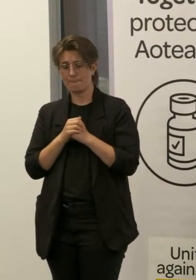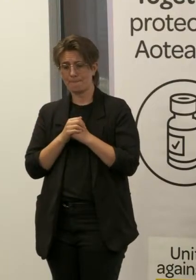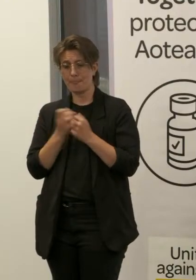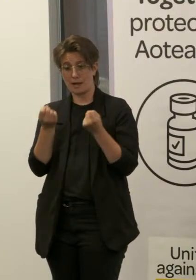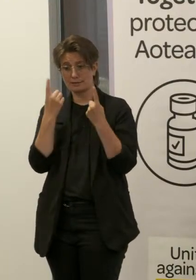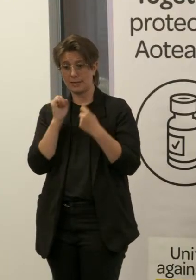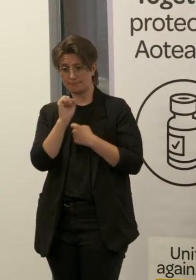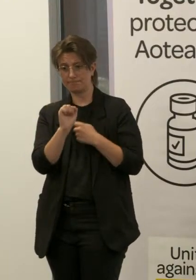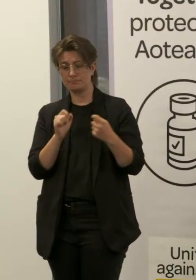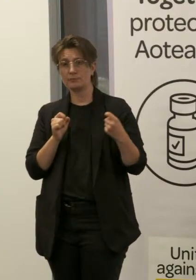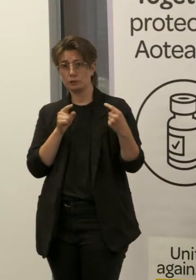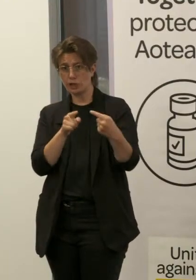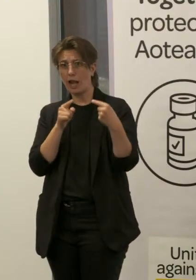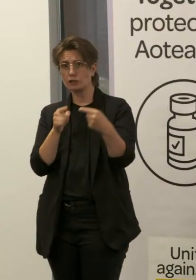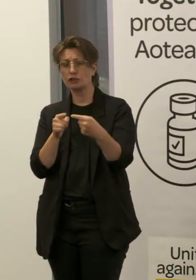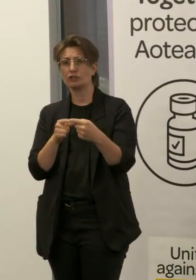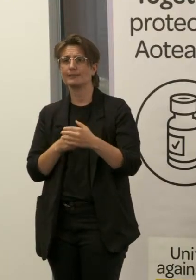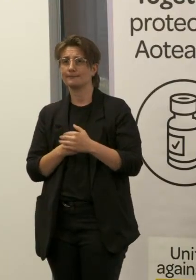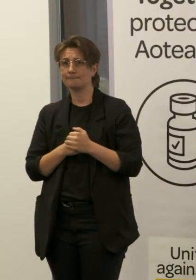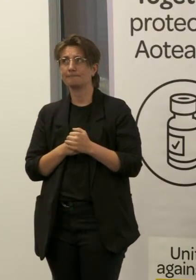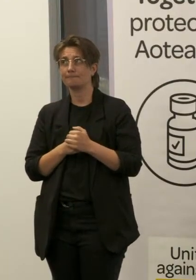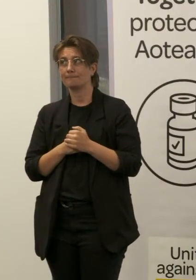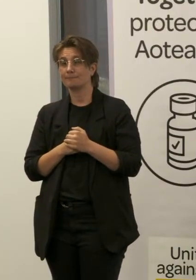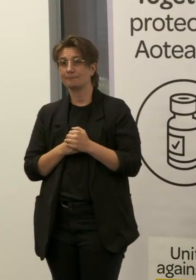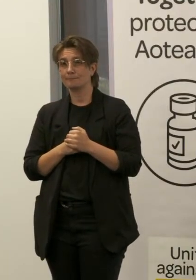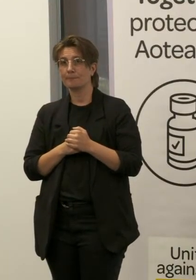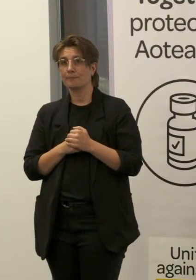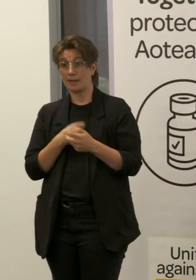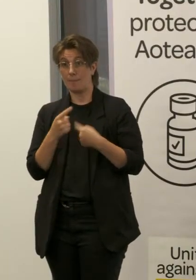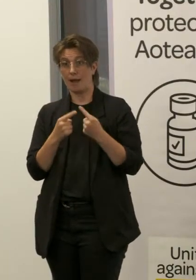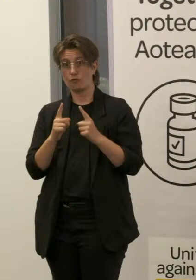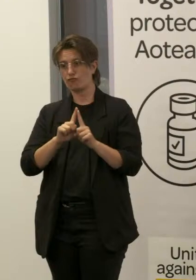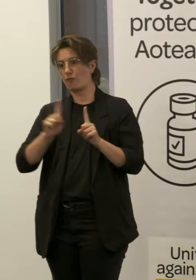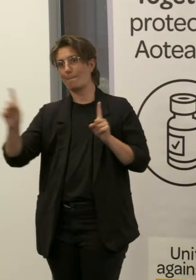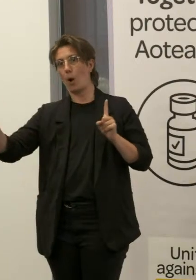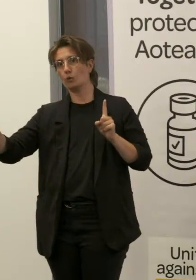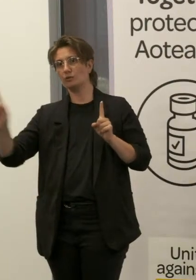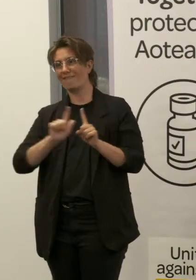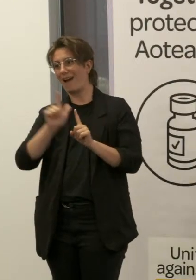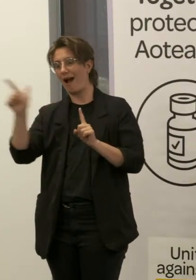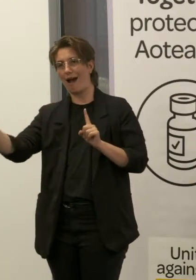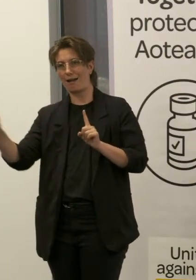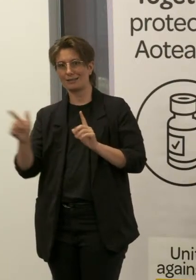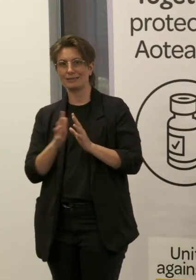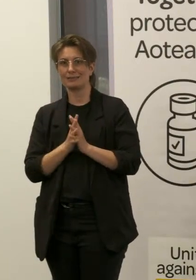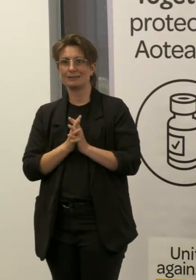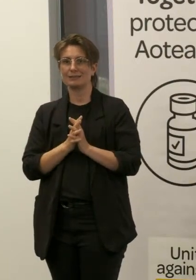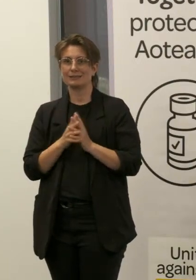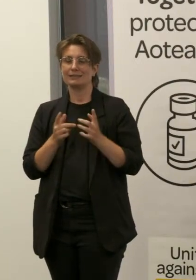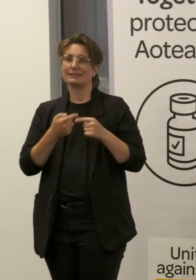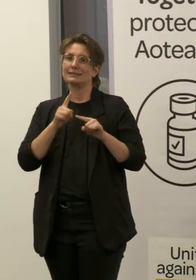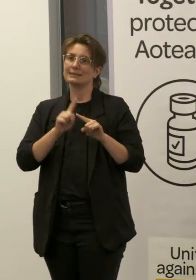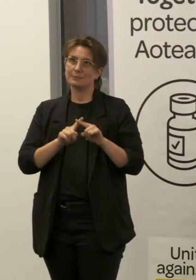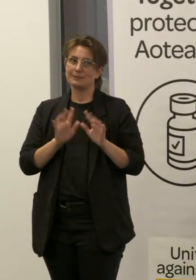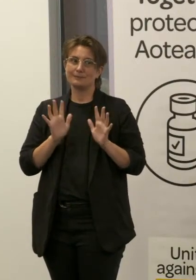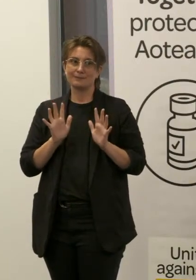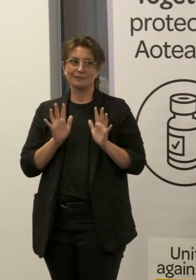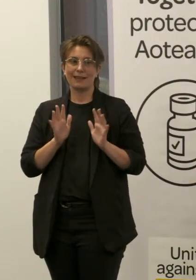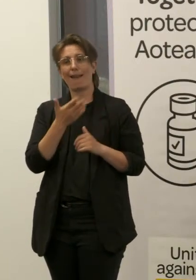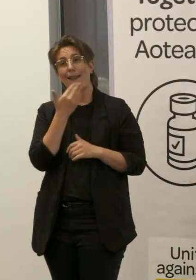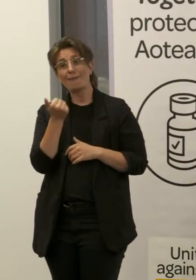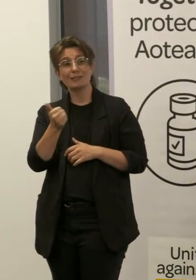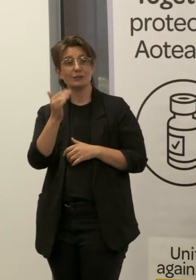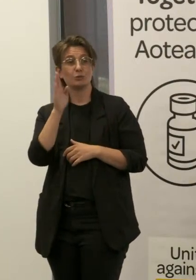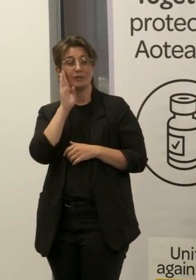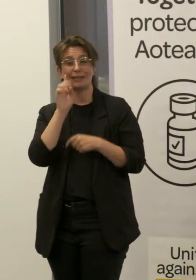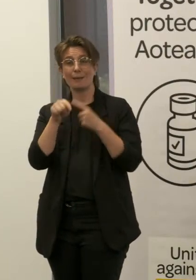challenges and issues around remote and our people. But I think, it was lovely to hear about